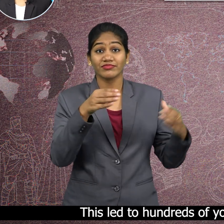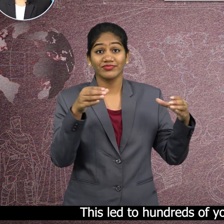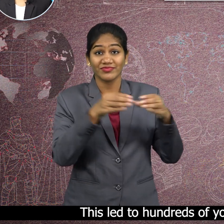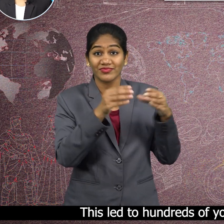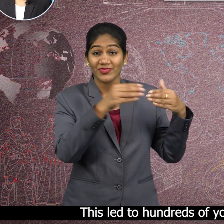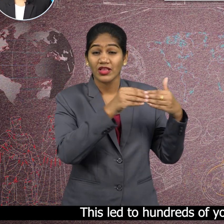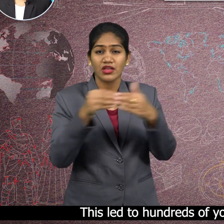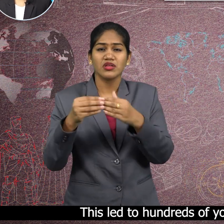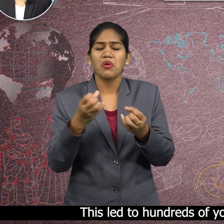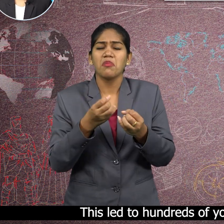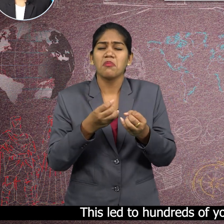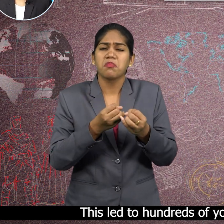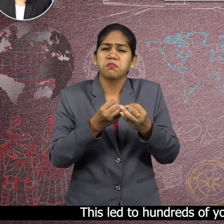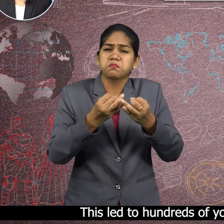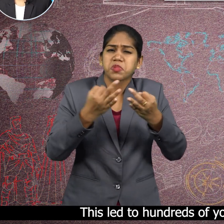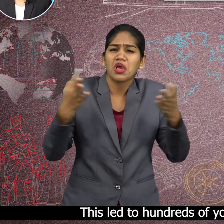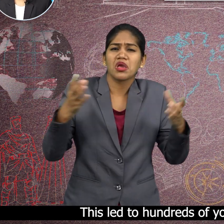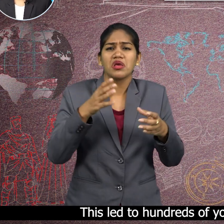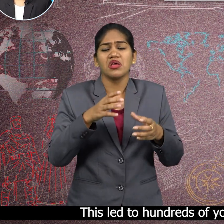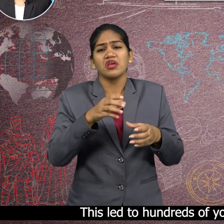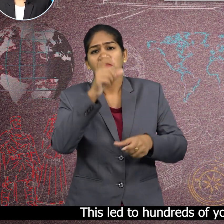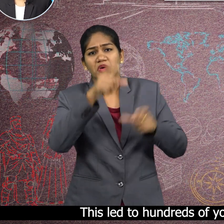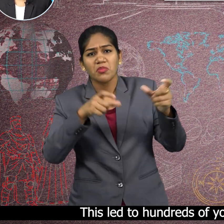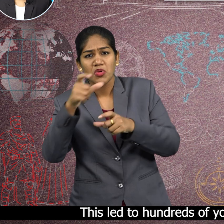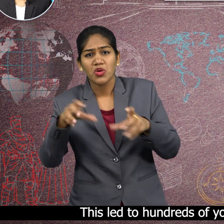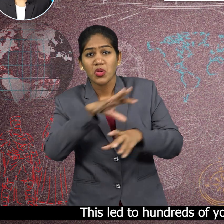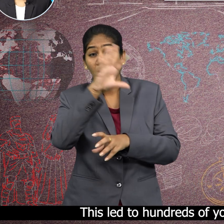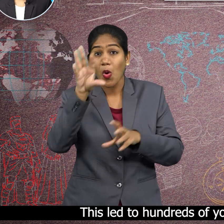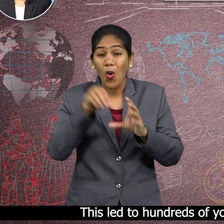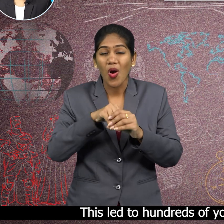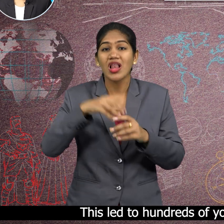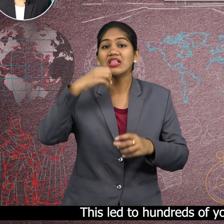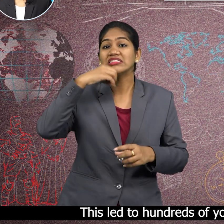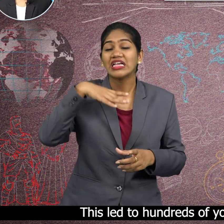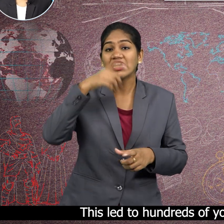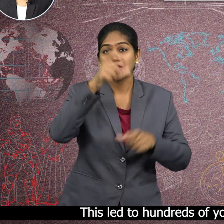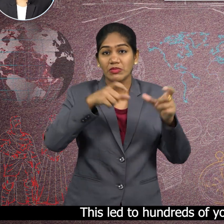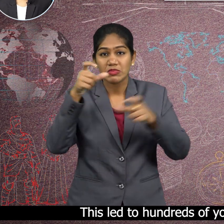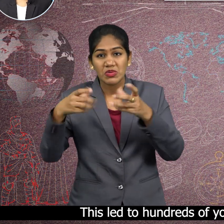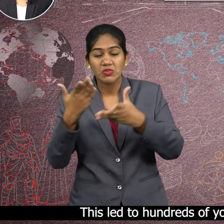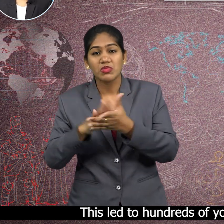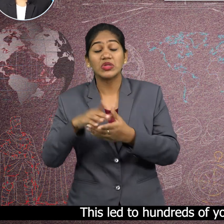This led to hundreds of youngsters committing suicides,